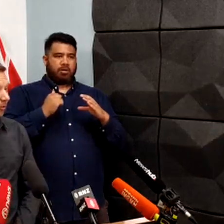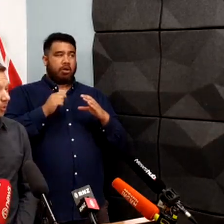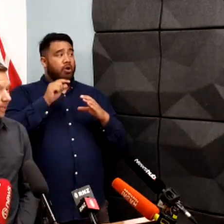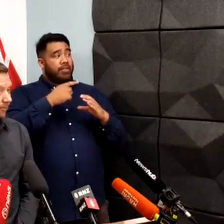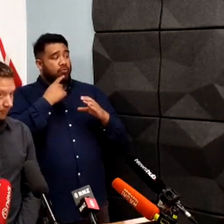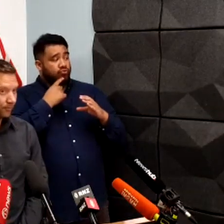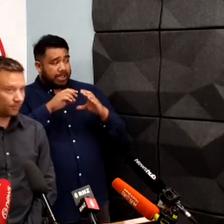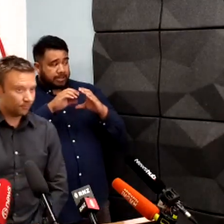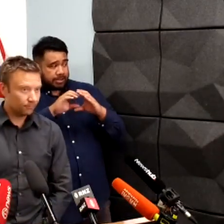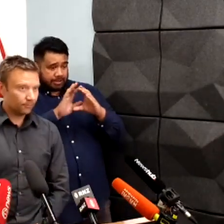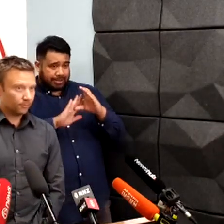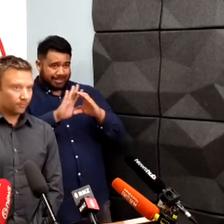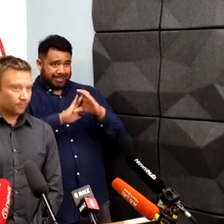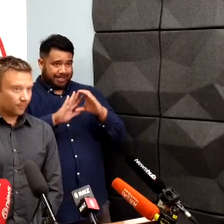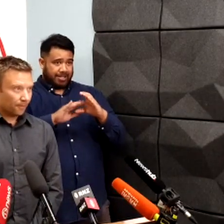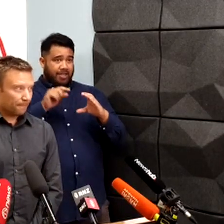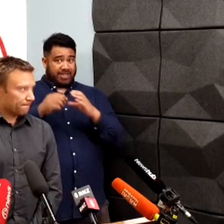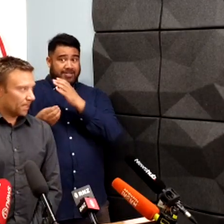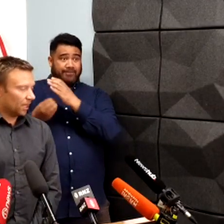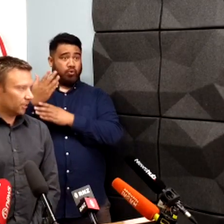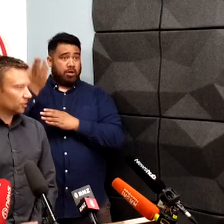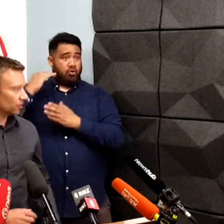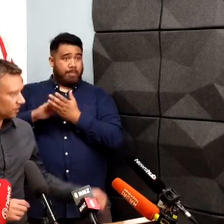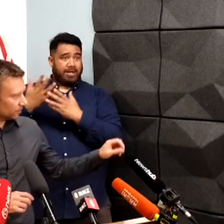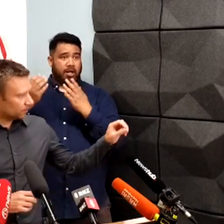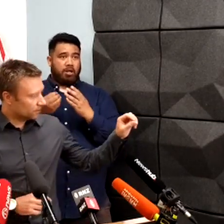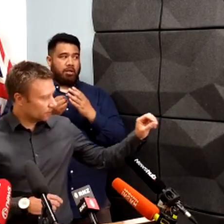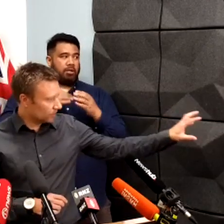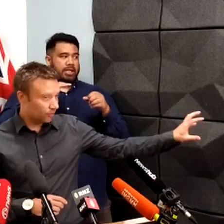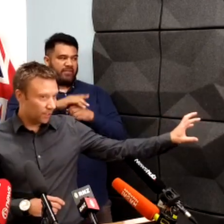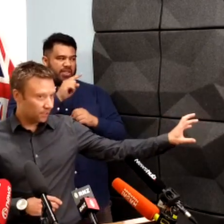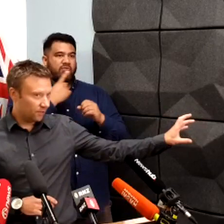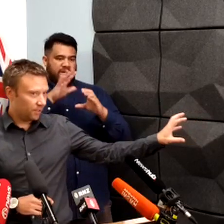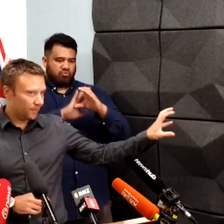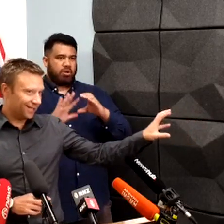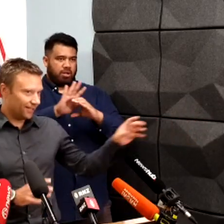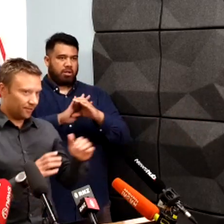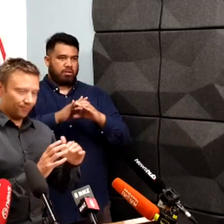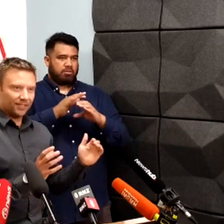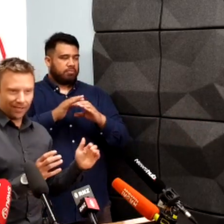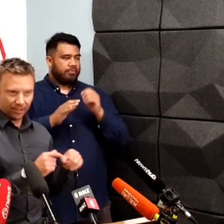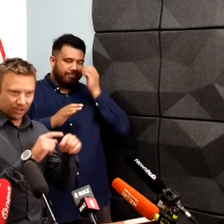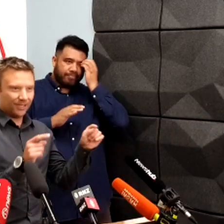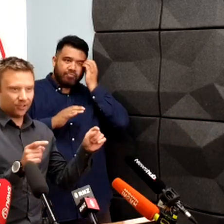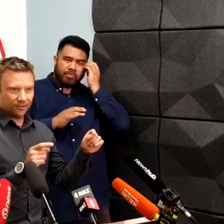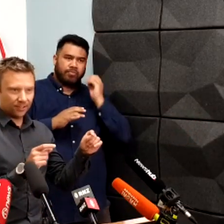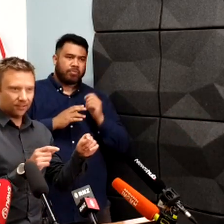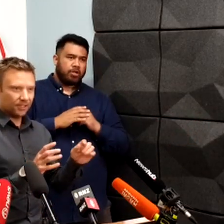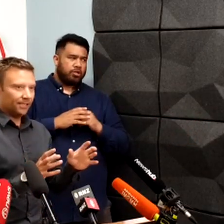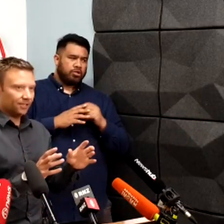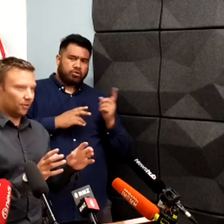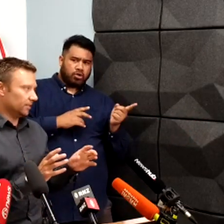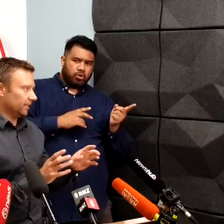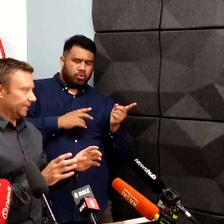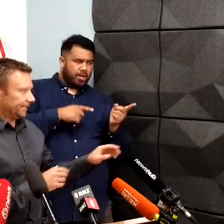that red zone on the bottom map. So this one is bigger? So this is a risk forecast area, and it's a calculation based on